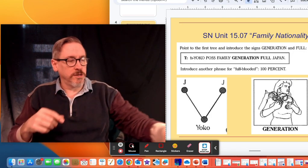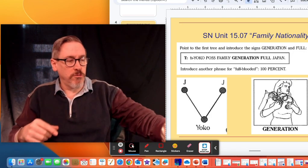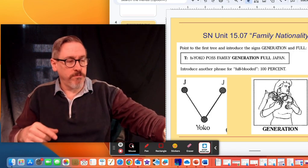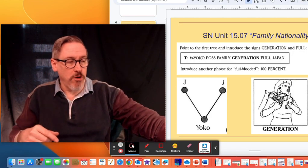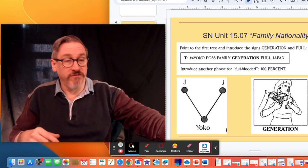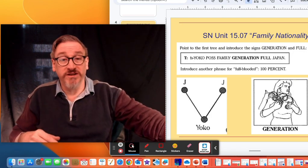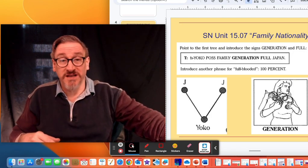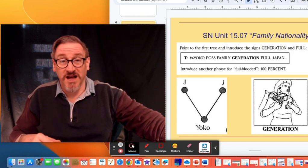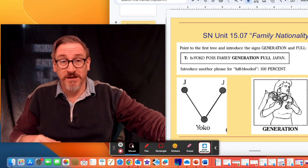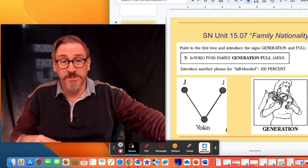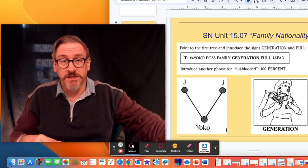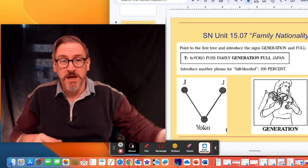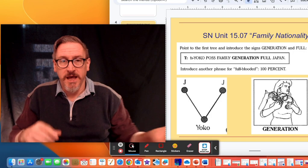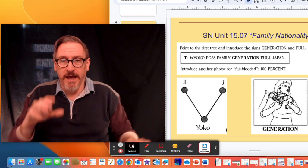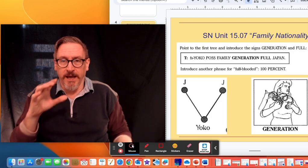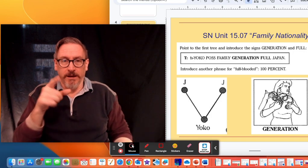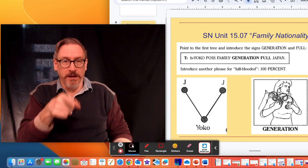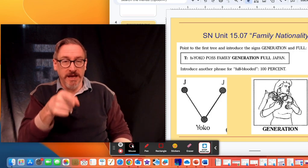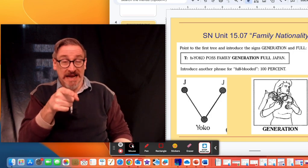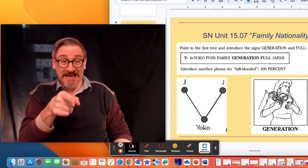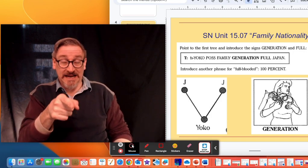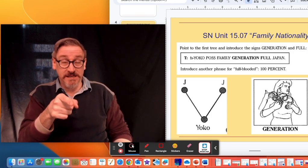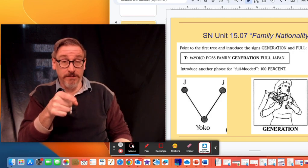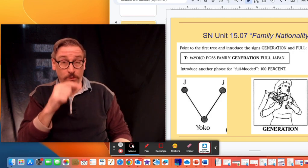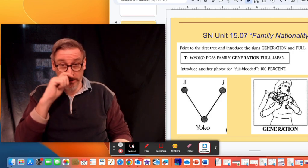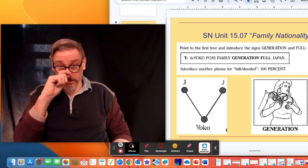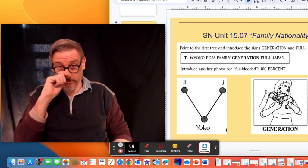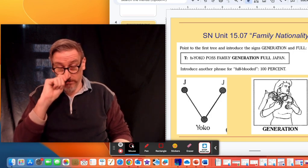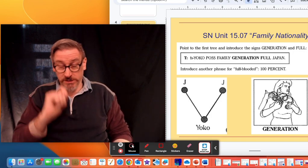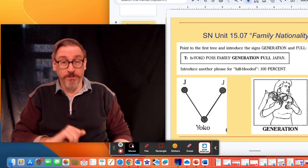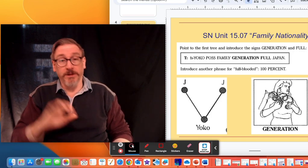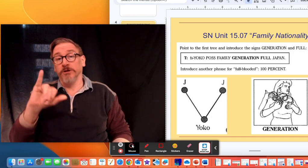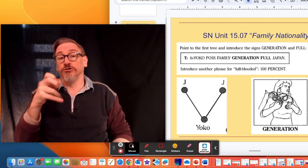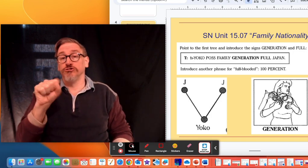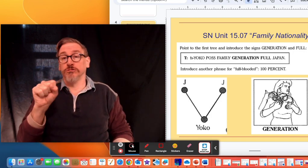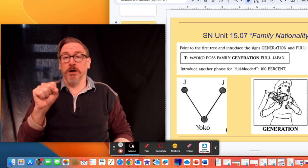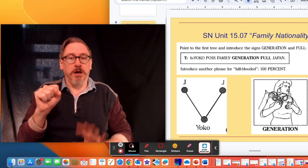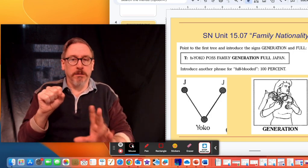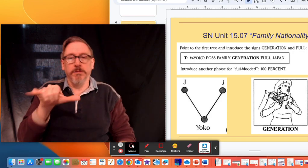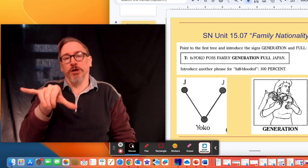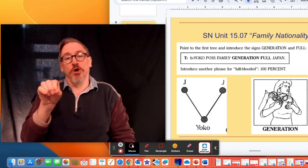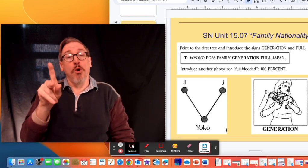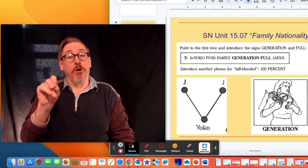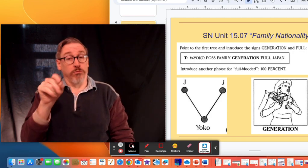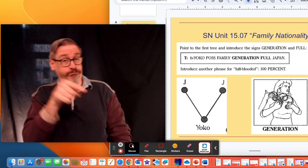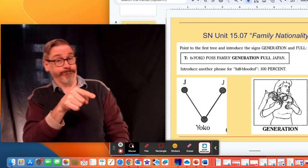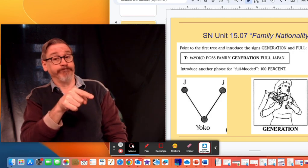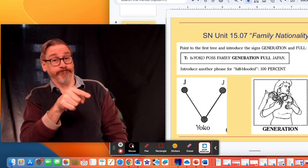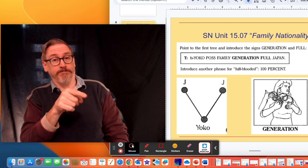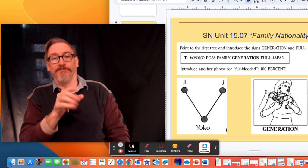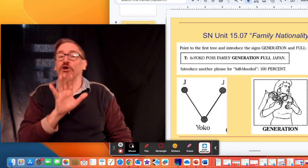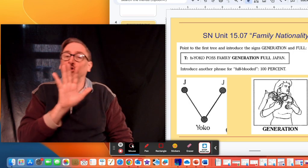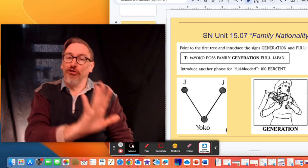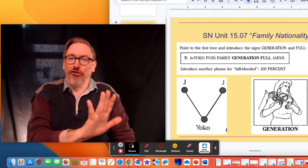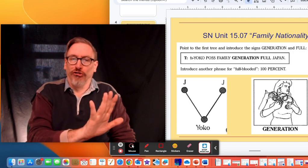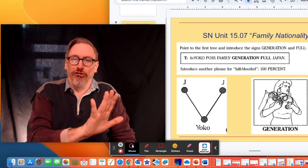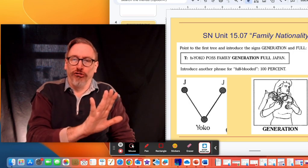include oftentimes an indexing, a point. So it'd be um,